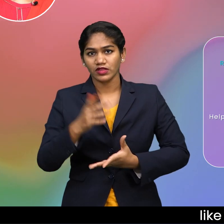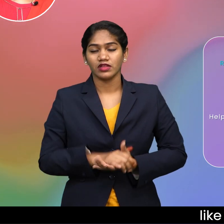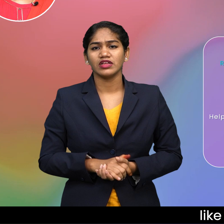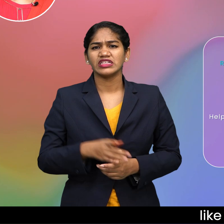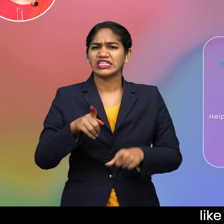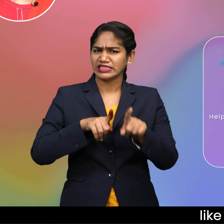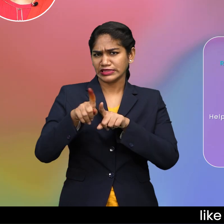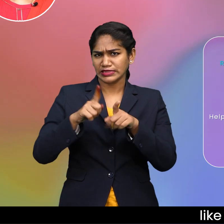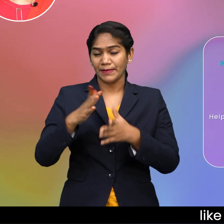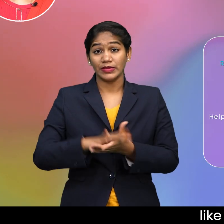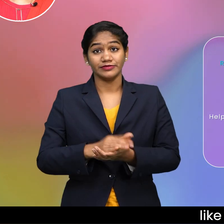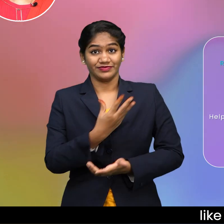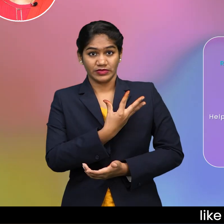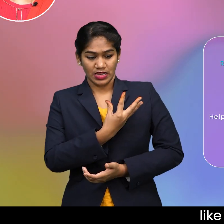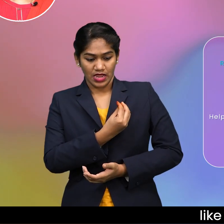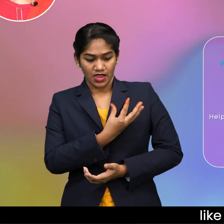like heartbeat,